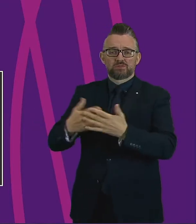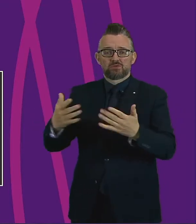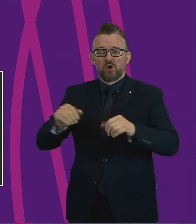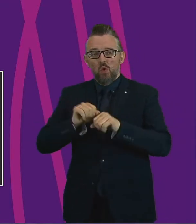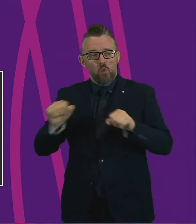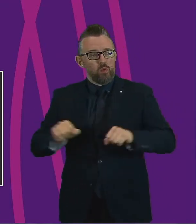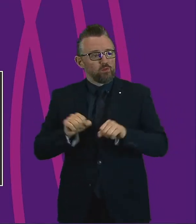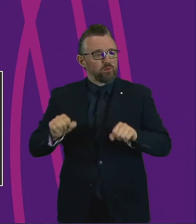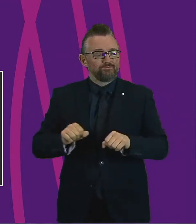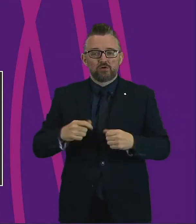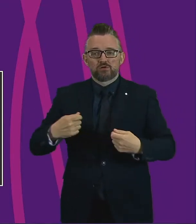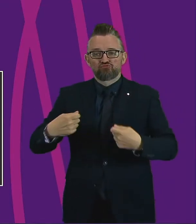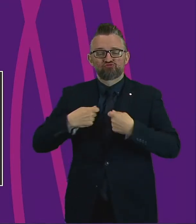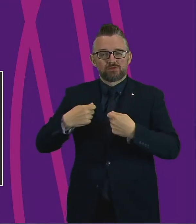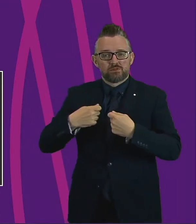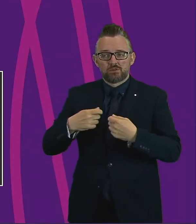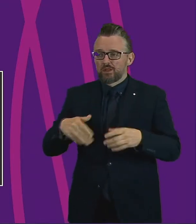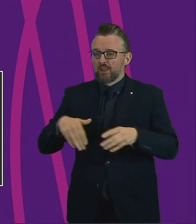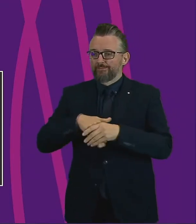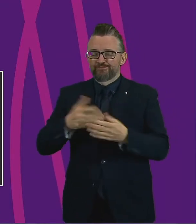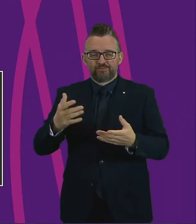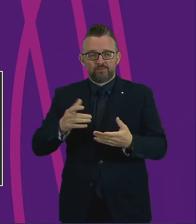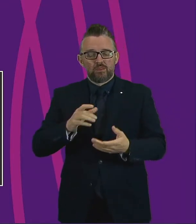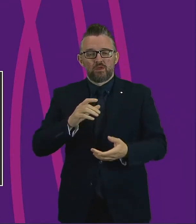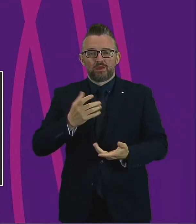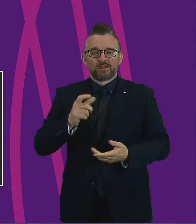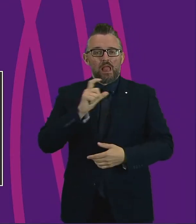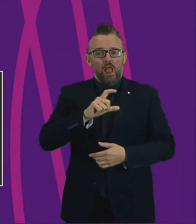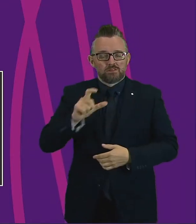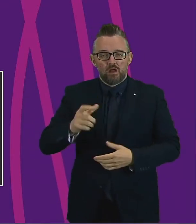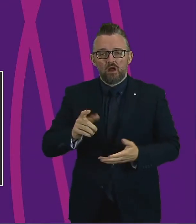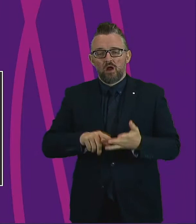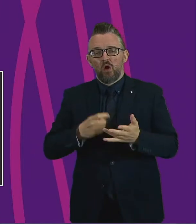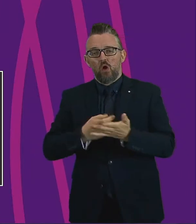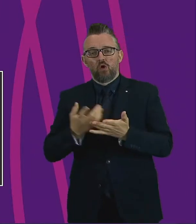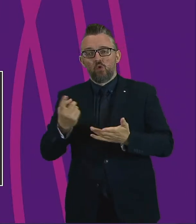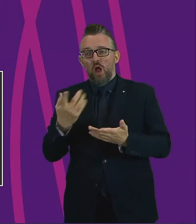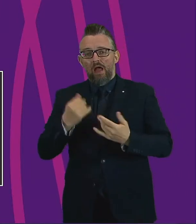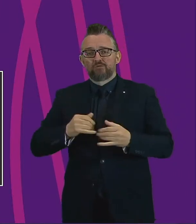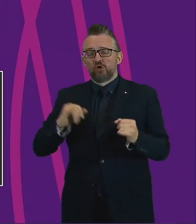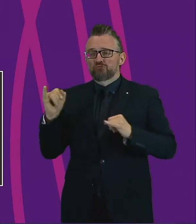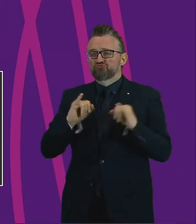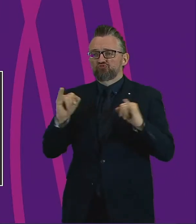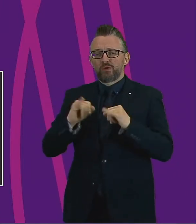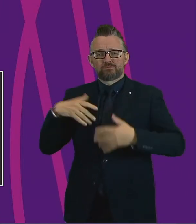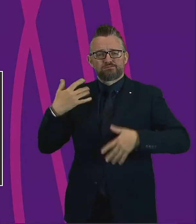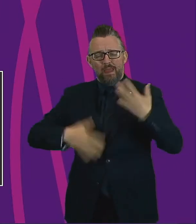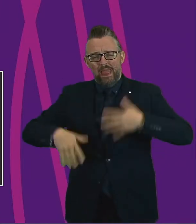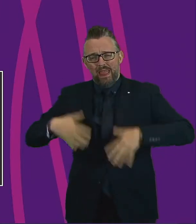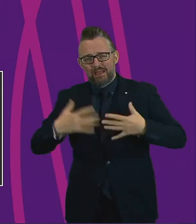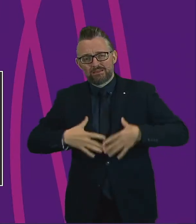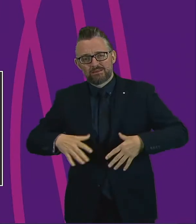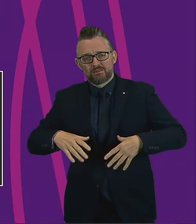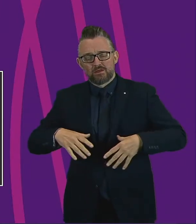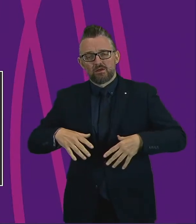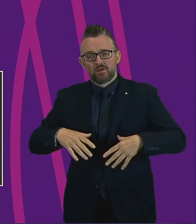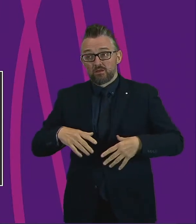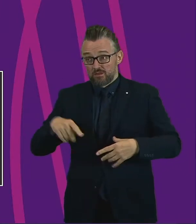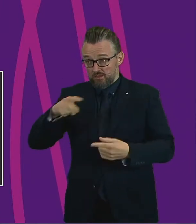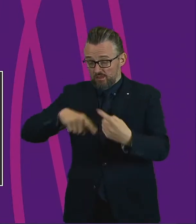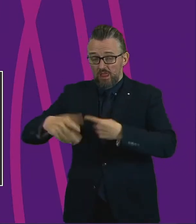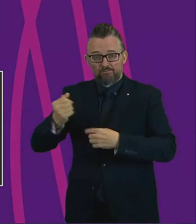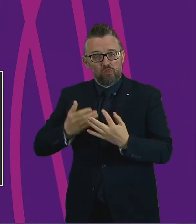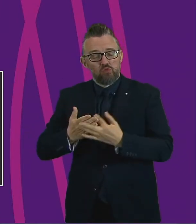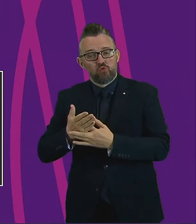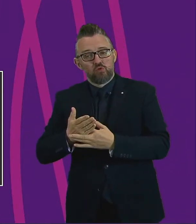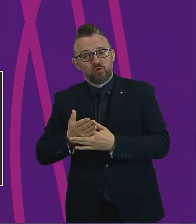cancer patients and people living with chronic pain who've been telling Parliament how difficult that is for them. First Minister, I think all